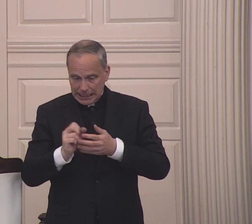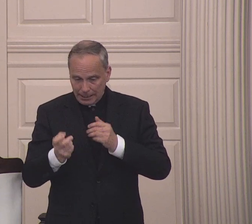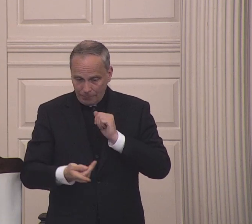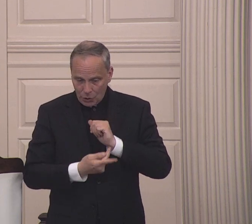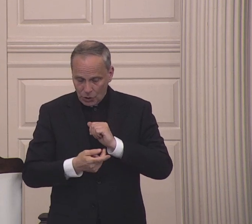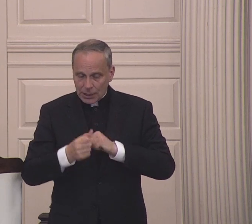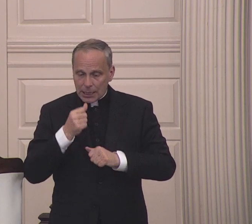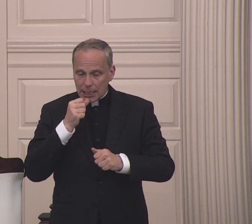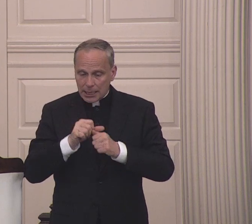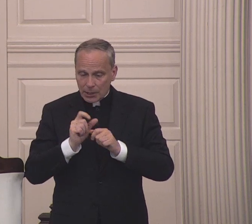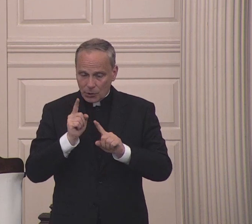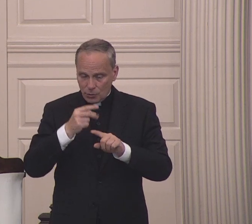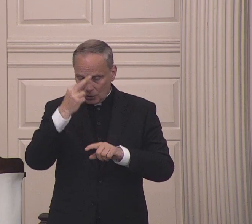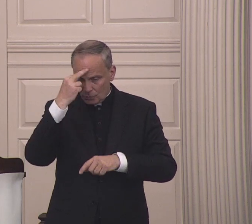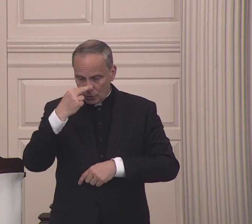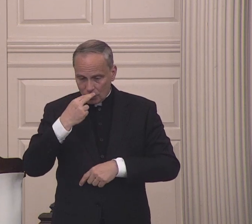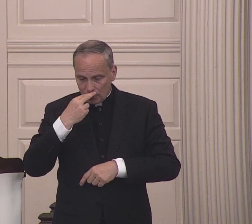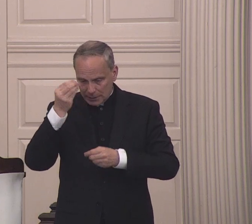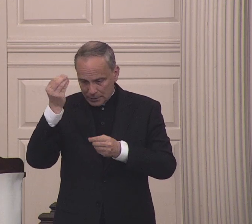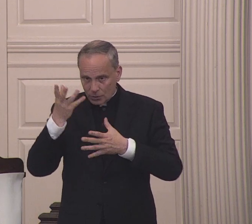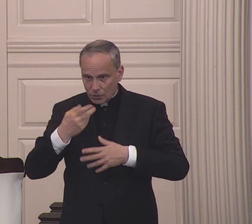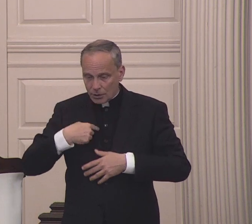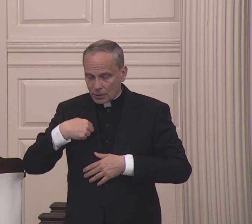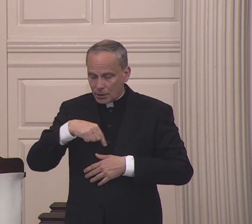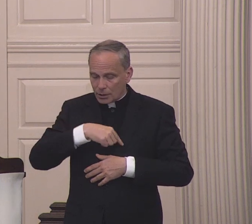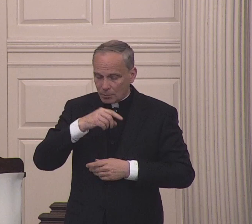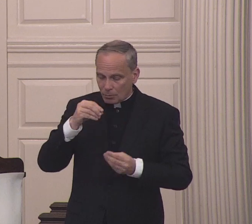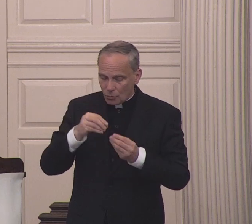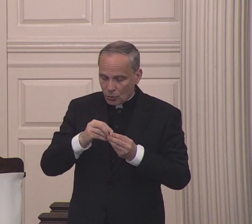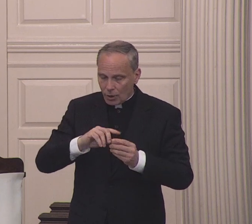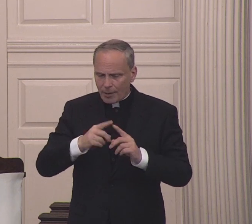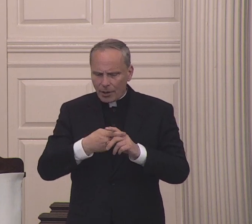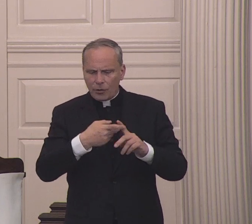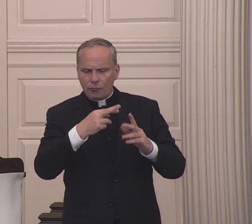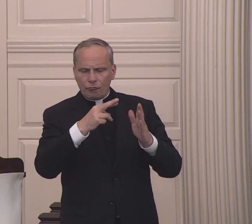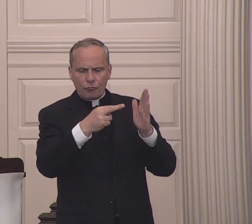has spoken to us about something else, the role of the Spirit.